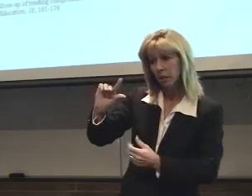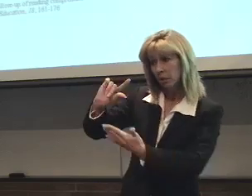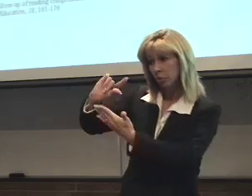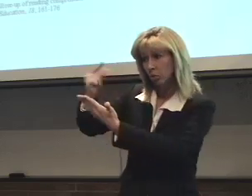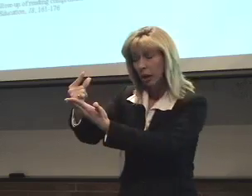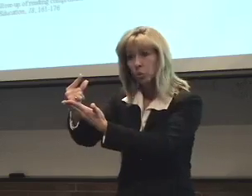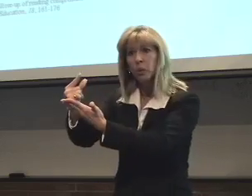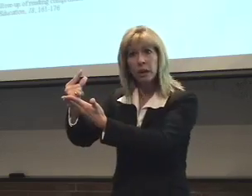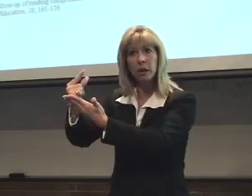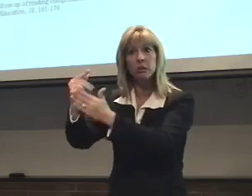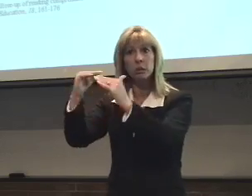reading grade level.